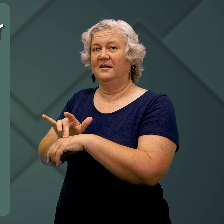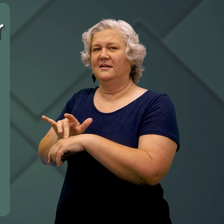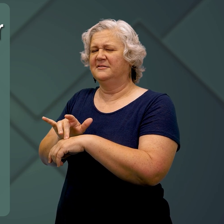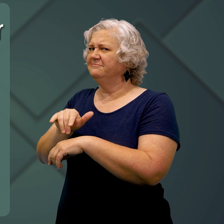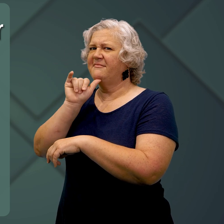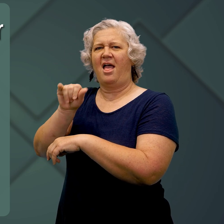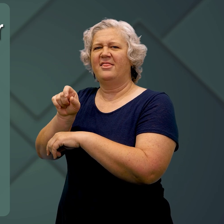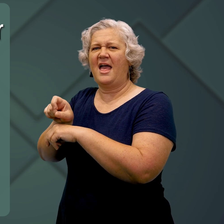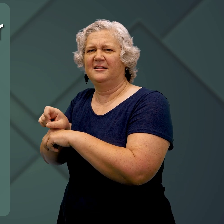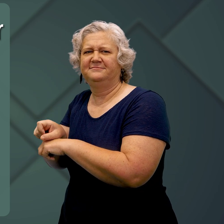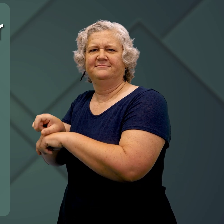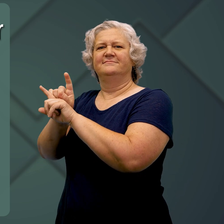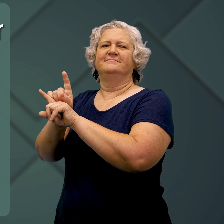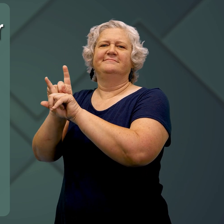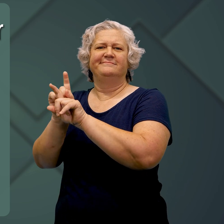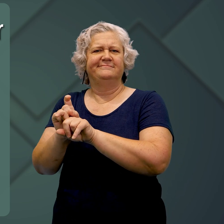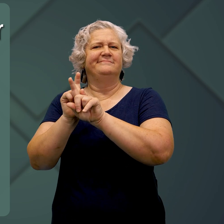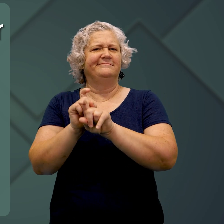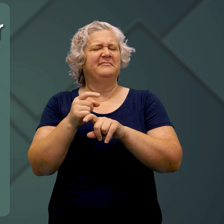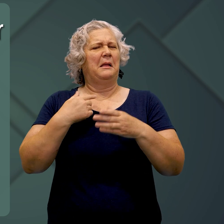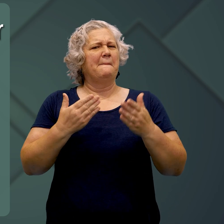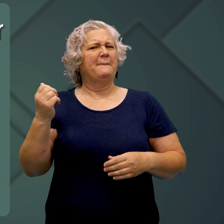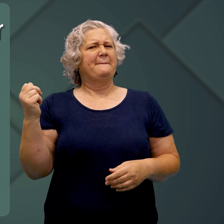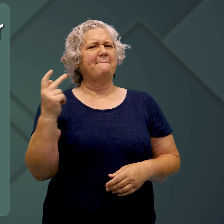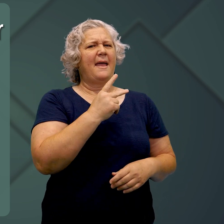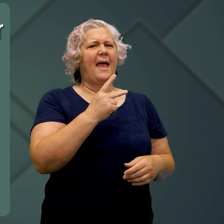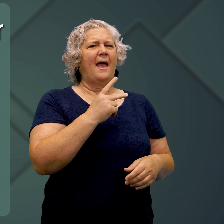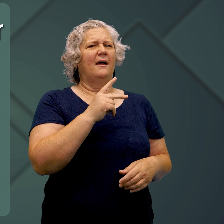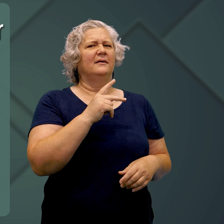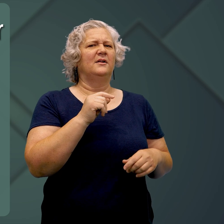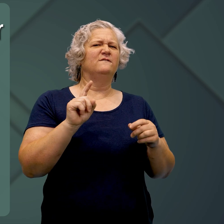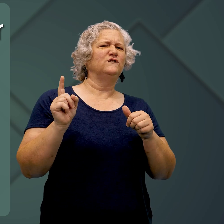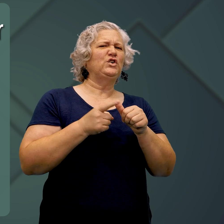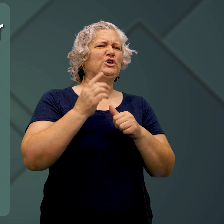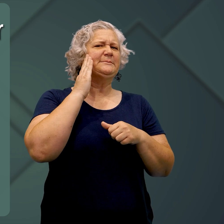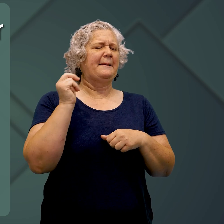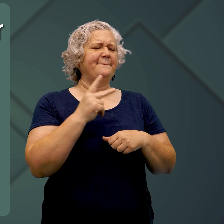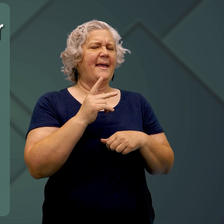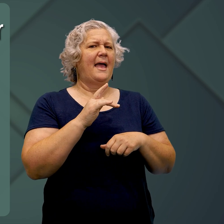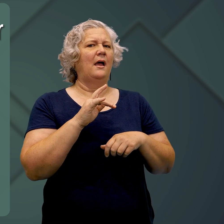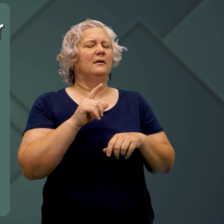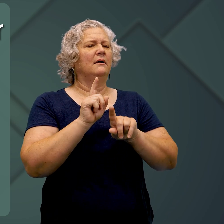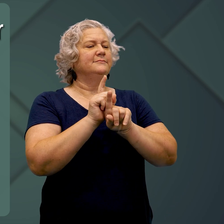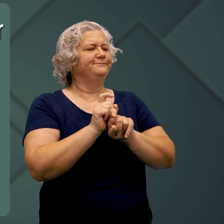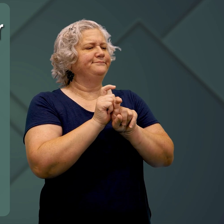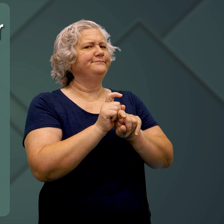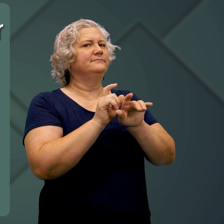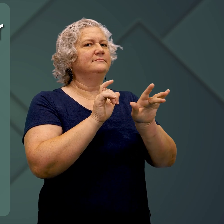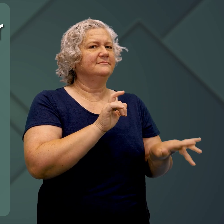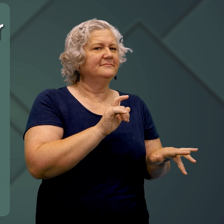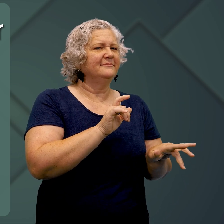It wasn't that. We hopped along. So we went back to the first bed just to check that out. And it was not